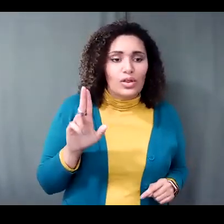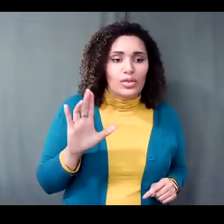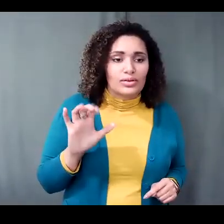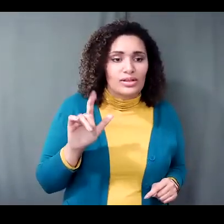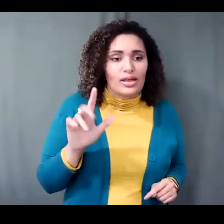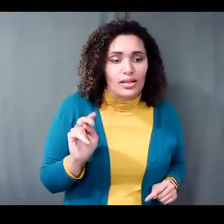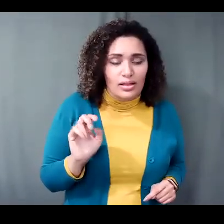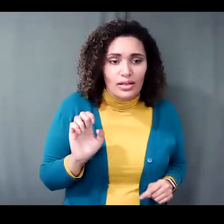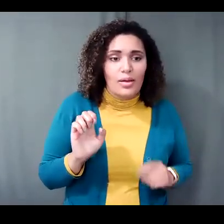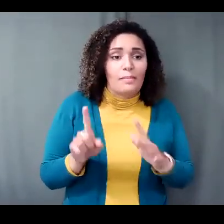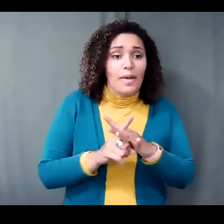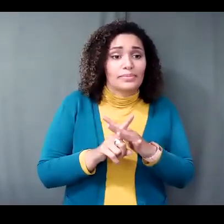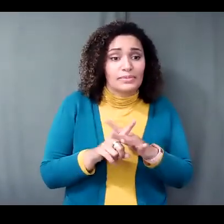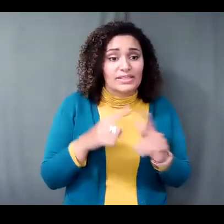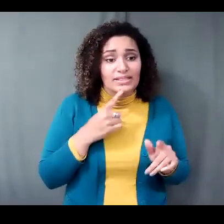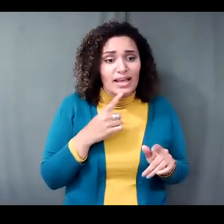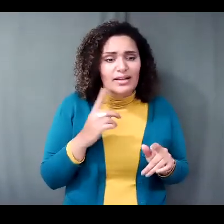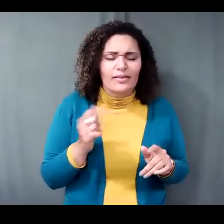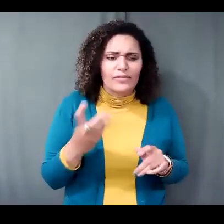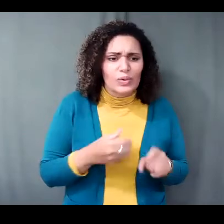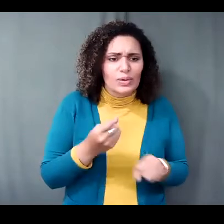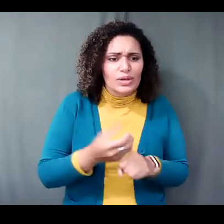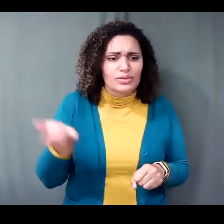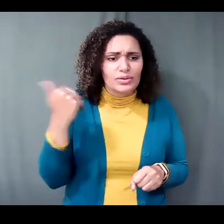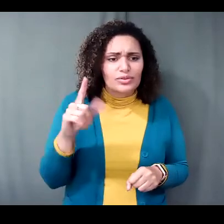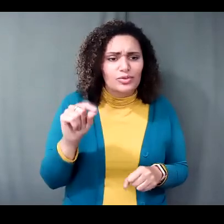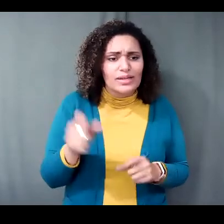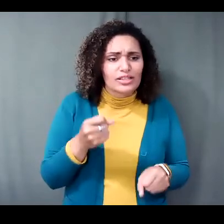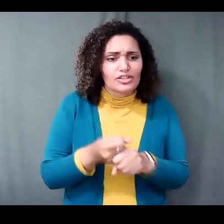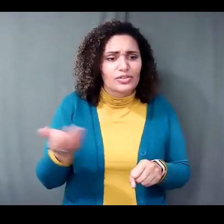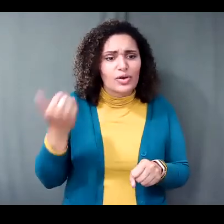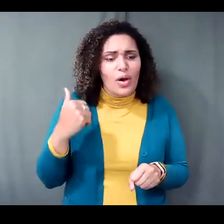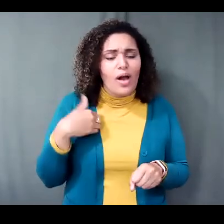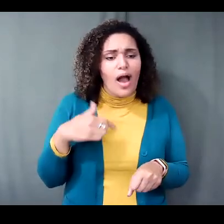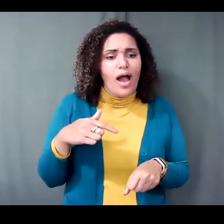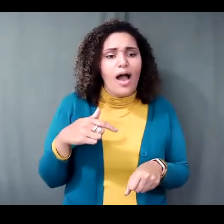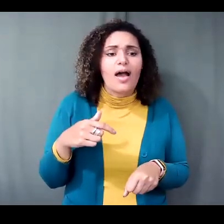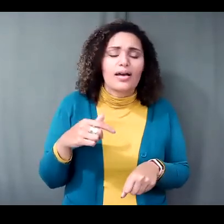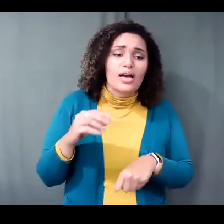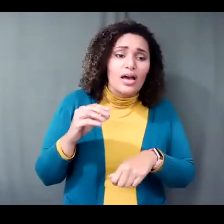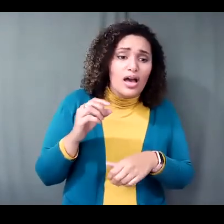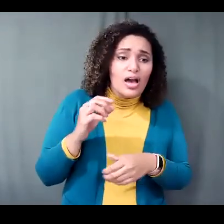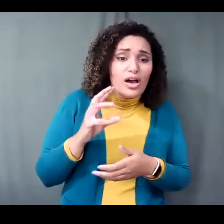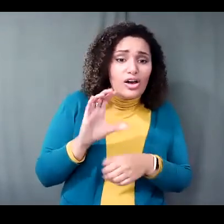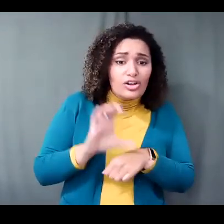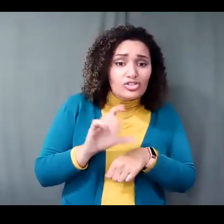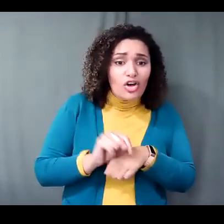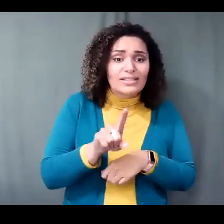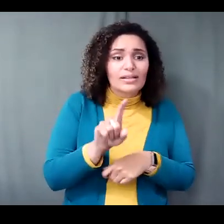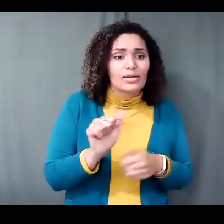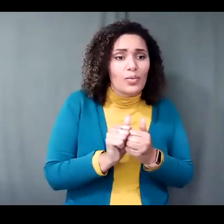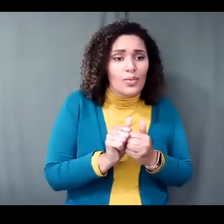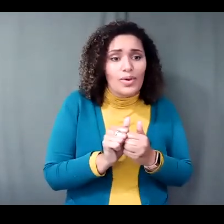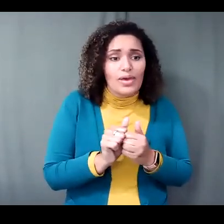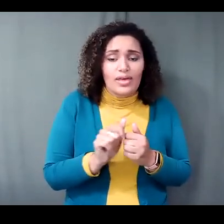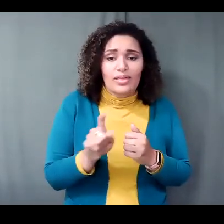well, a few years ago, 20 years ago, I consulted for a winery in Jordan, in the Middle